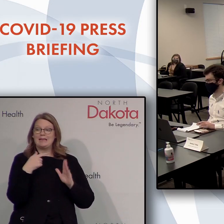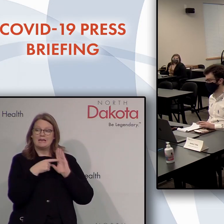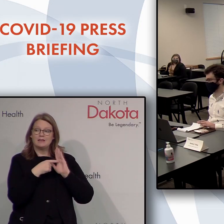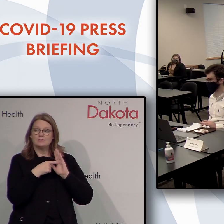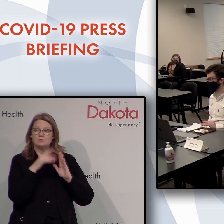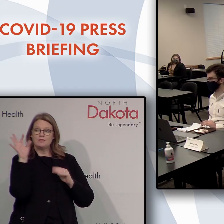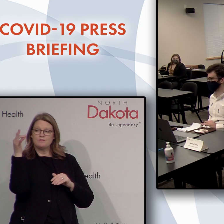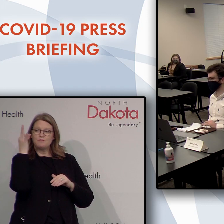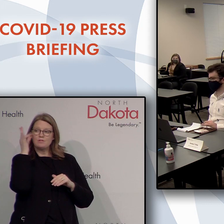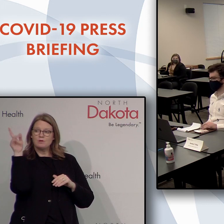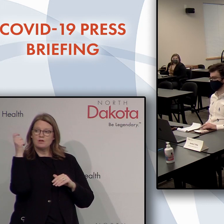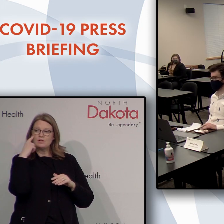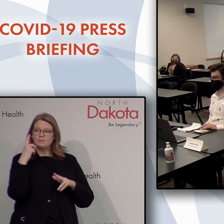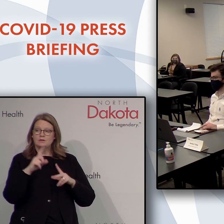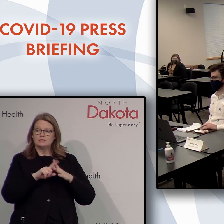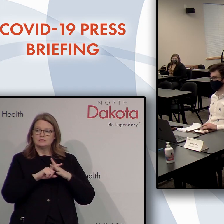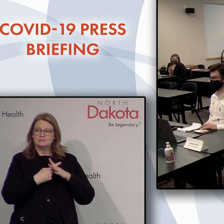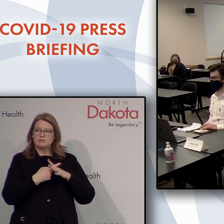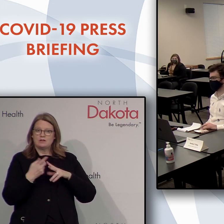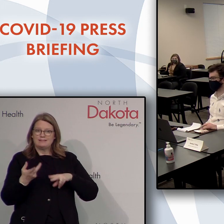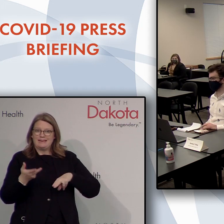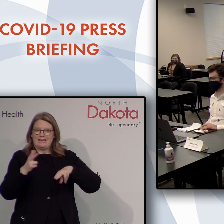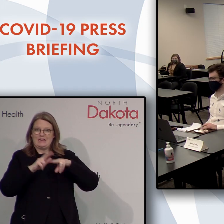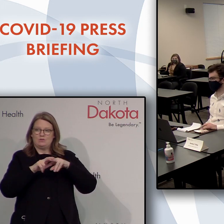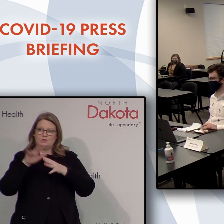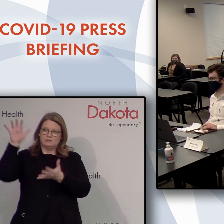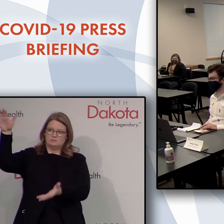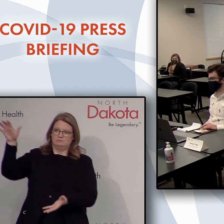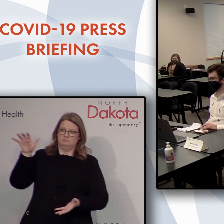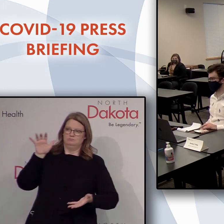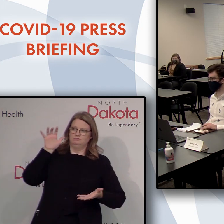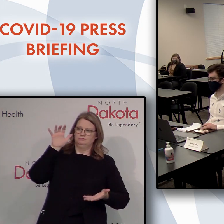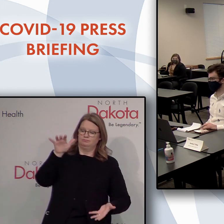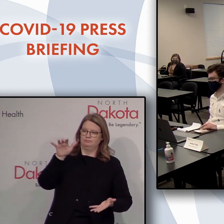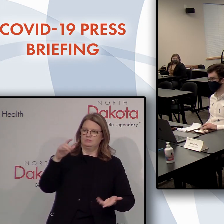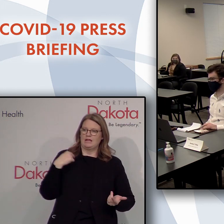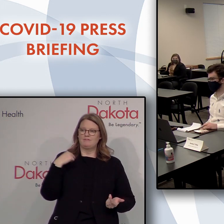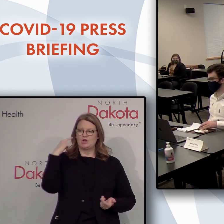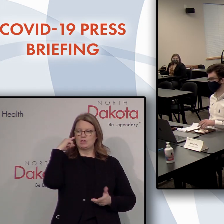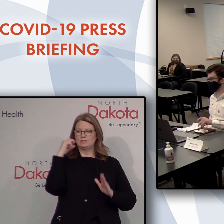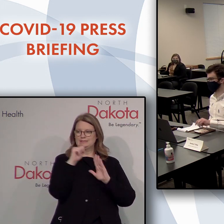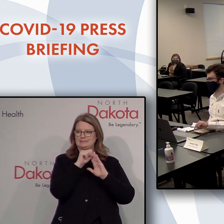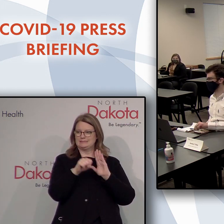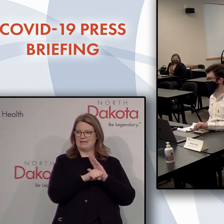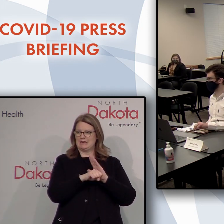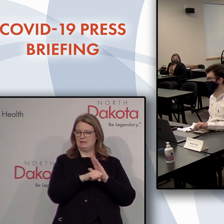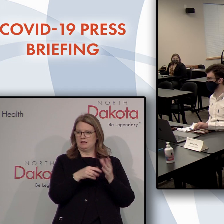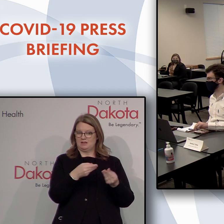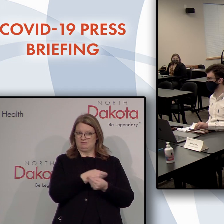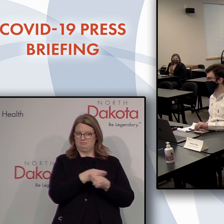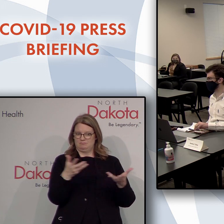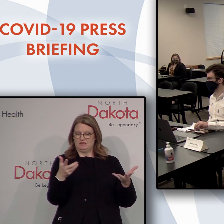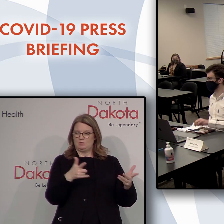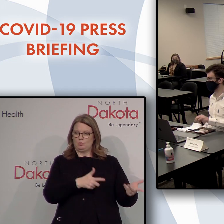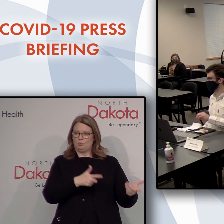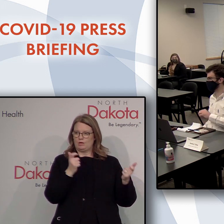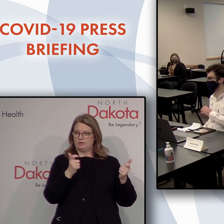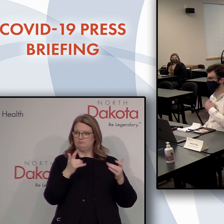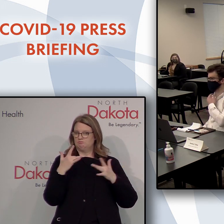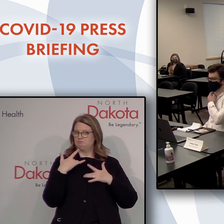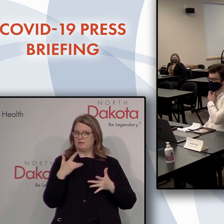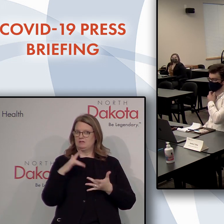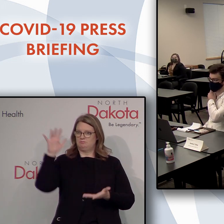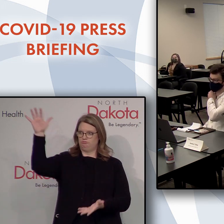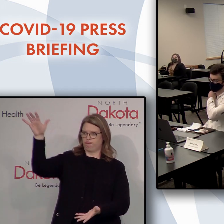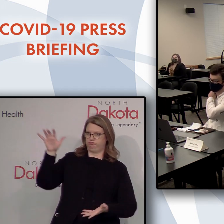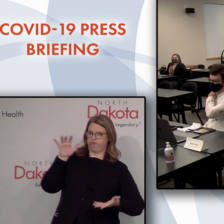when the federal government will start increasing allocation to North Dakota? I heard that states that distribute vaccine more quickly are more likely to